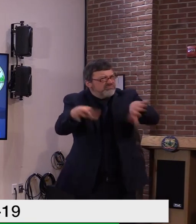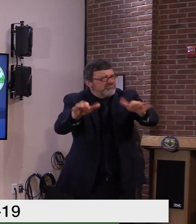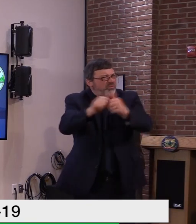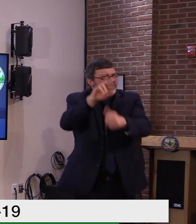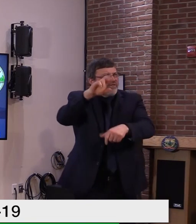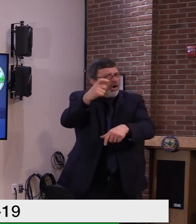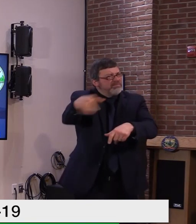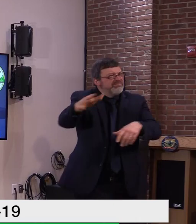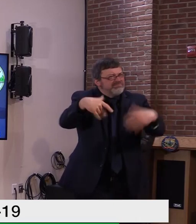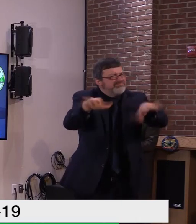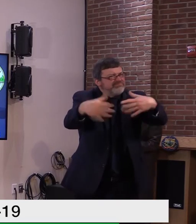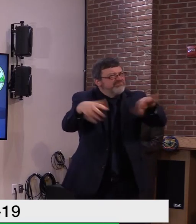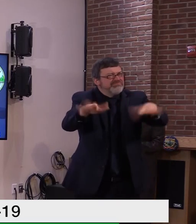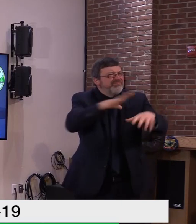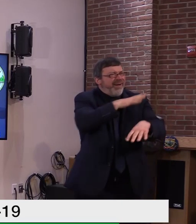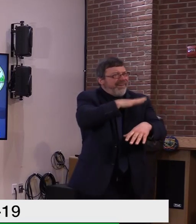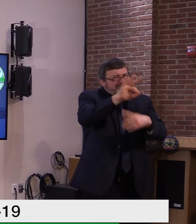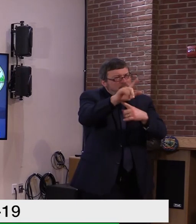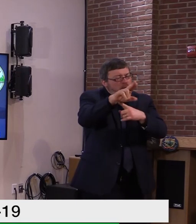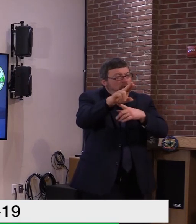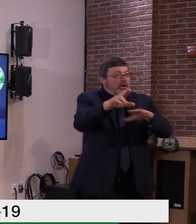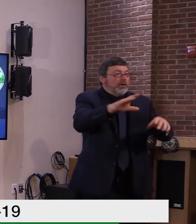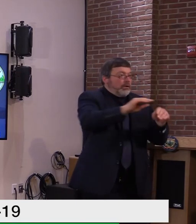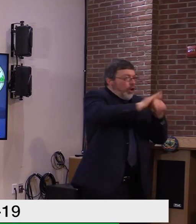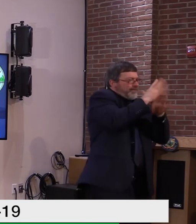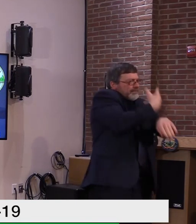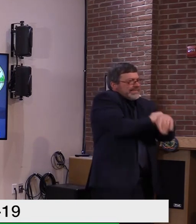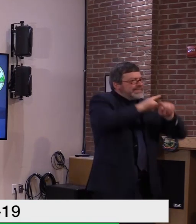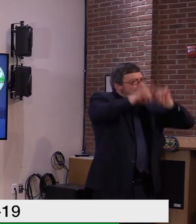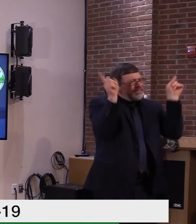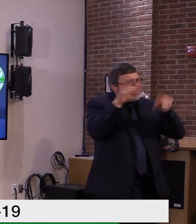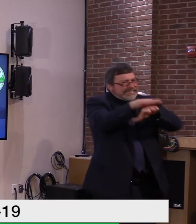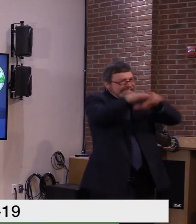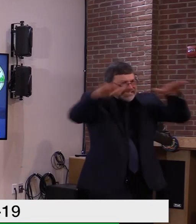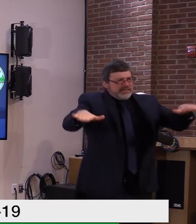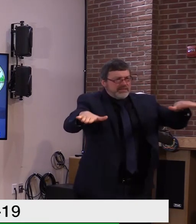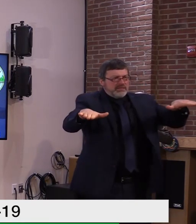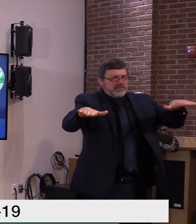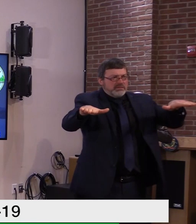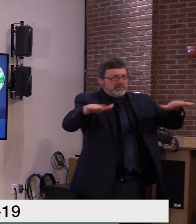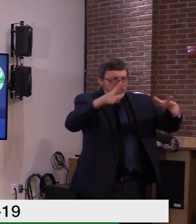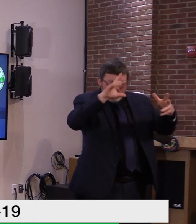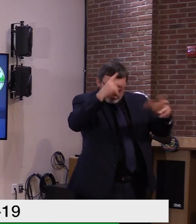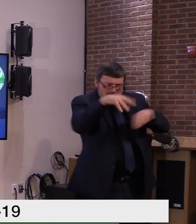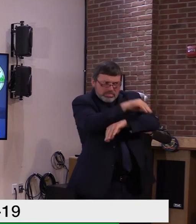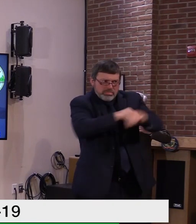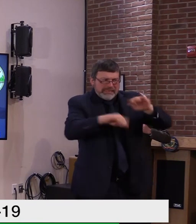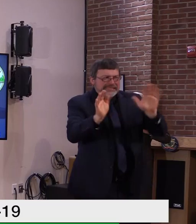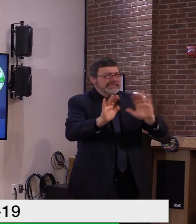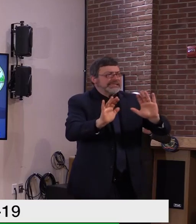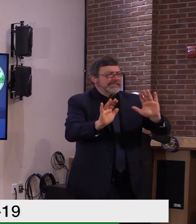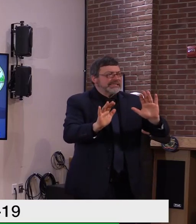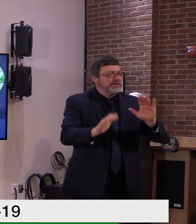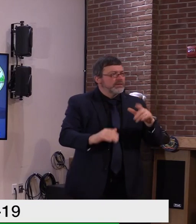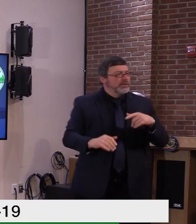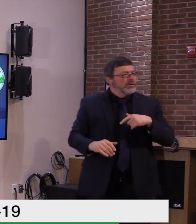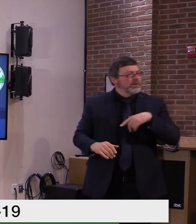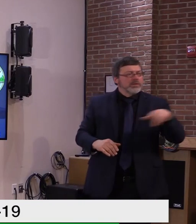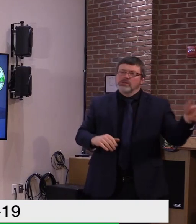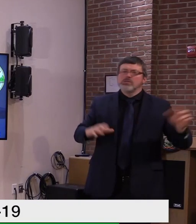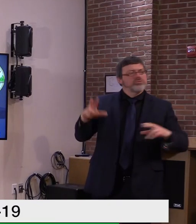at this point. Yeah, there was a COVID vaccine. Well, you could put that plug in, Tim, for flu. Okay, I will. Thank